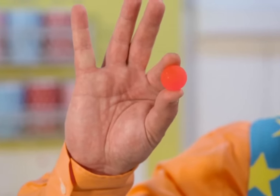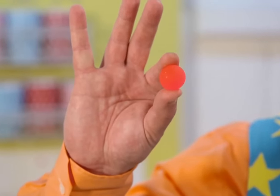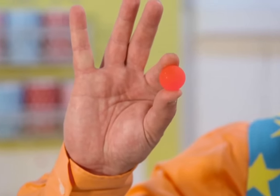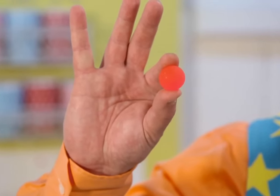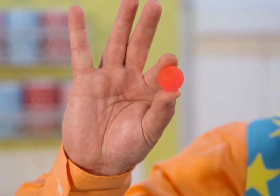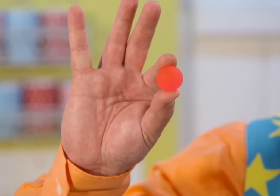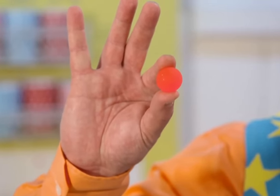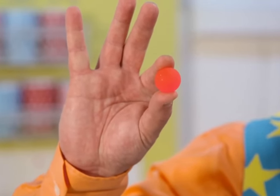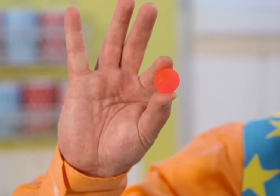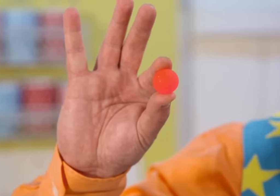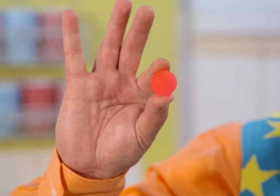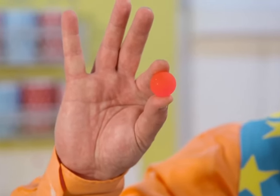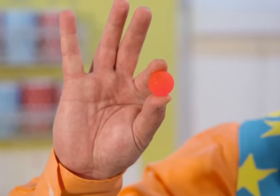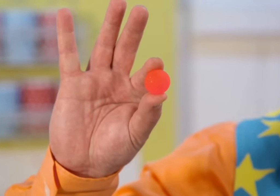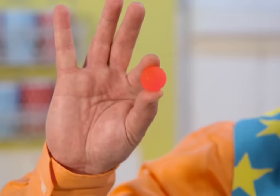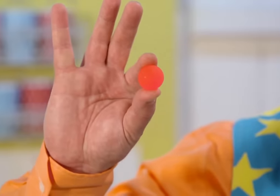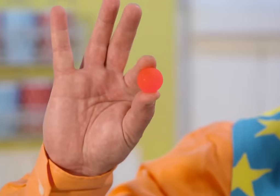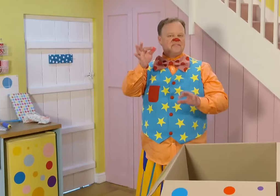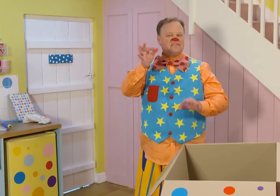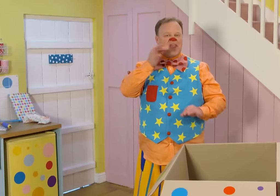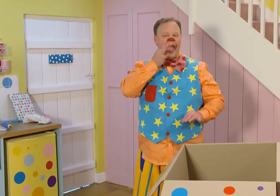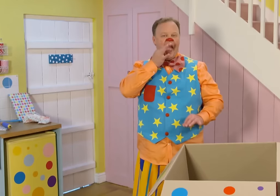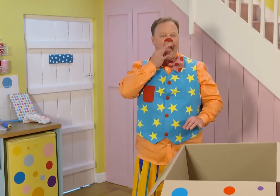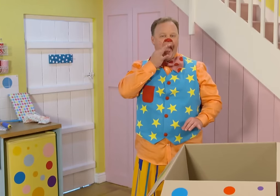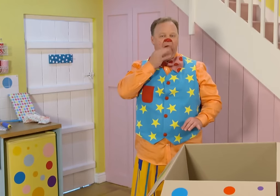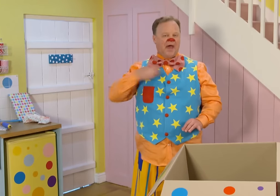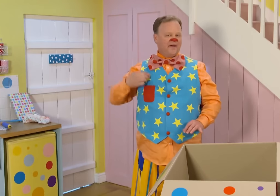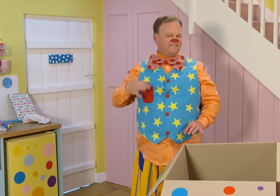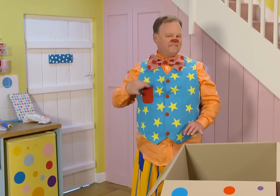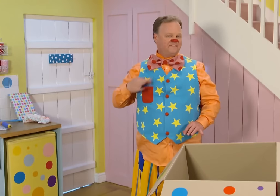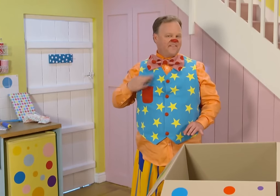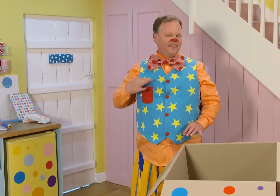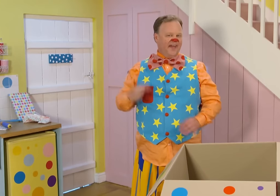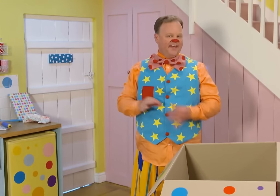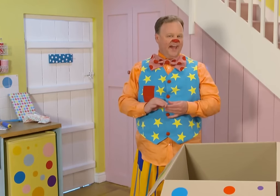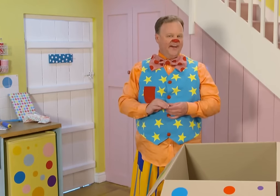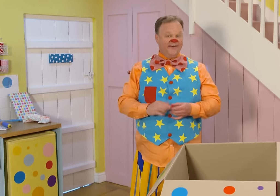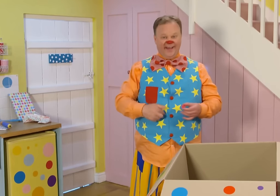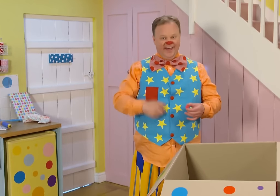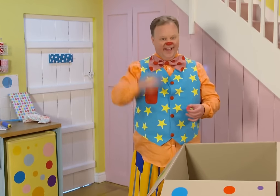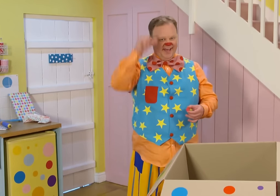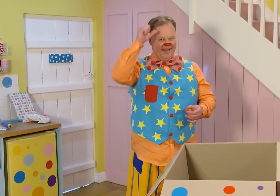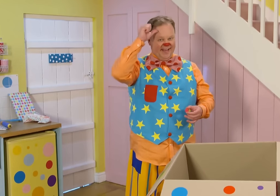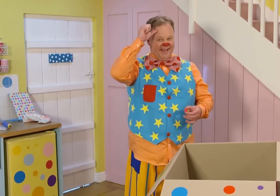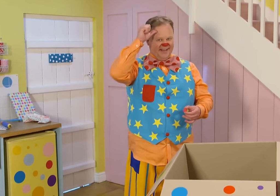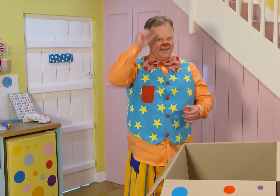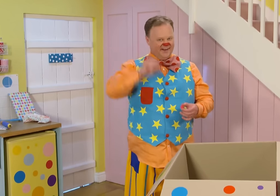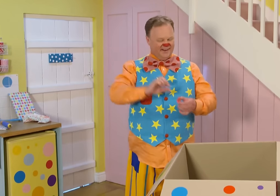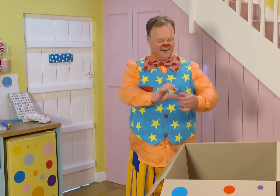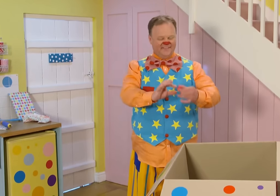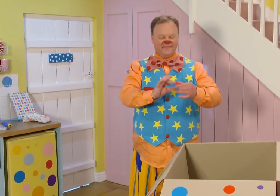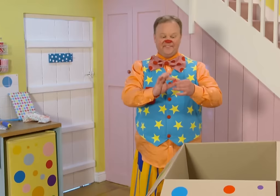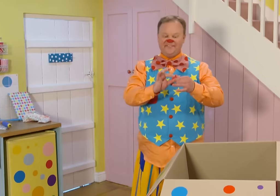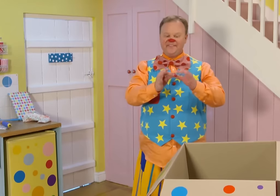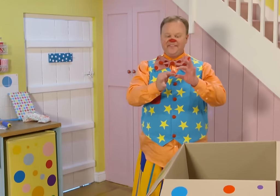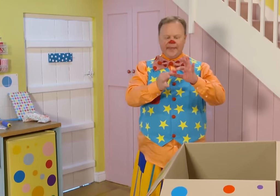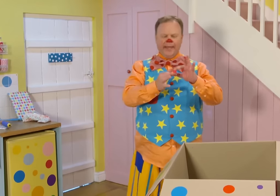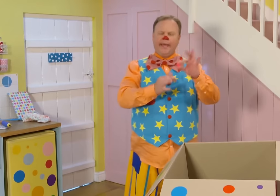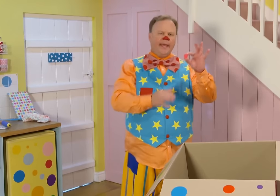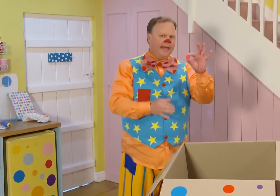Wow! A new bouncy ball, Mr. Tumble. Thank you! I know. Now you can play